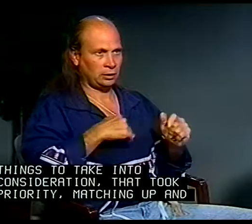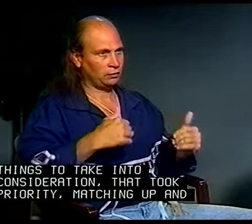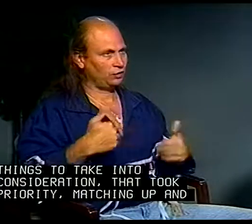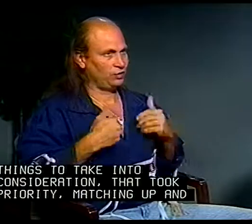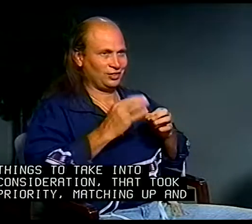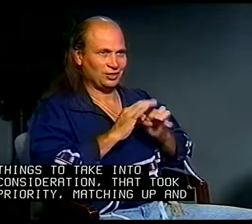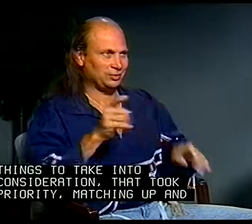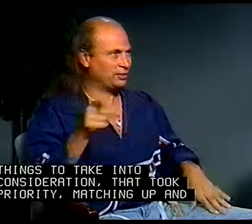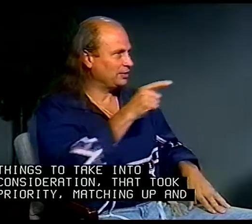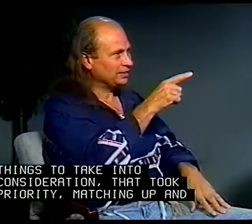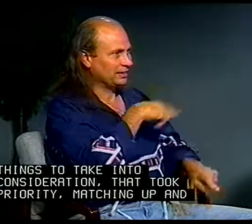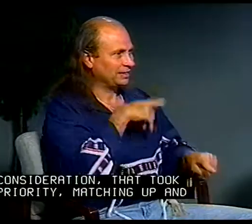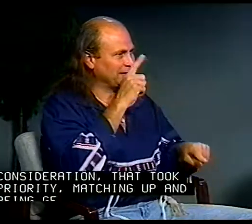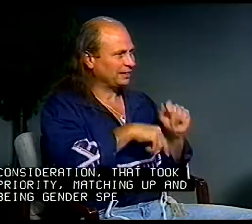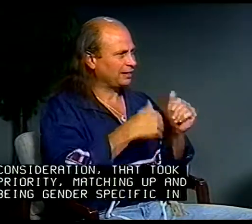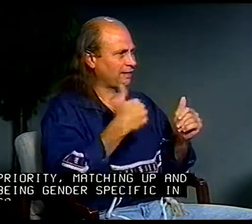took priority,